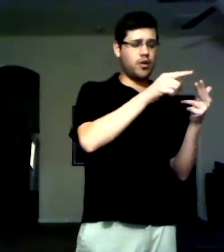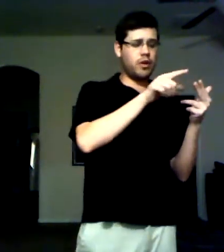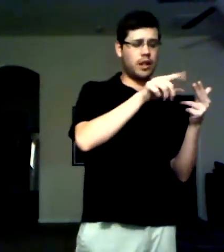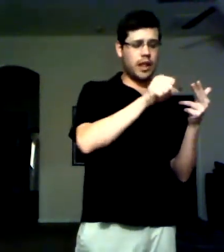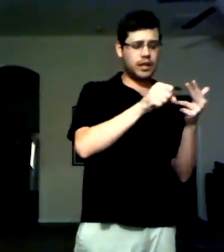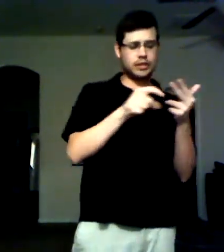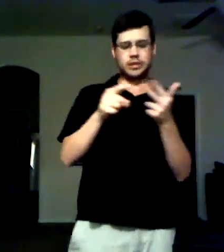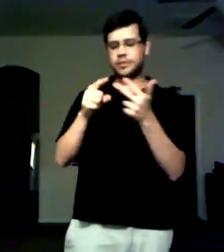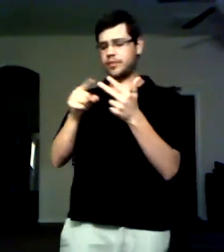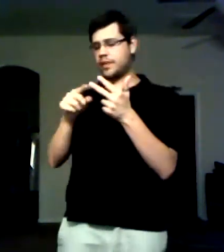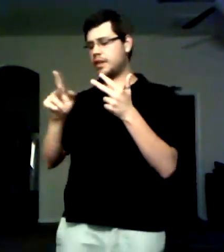you see nowadays,